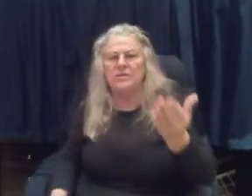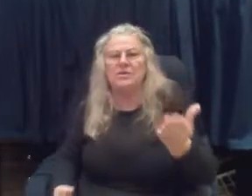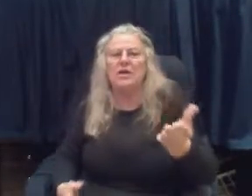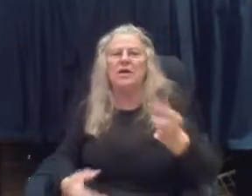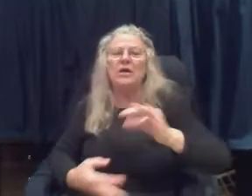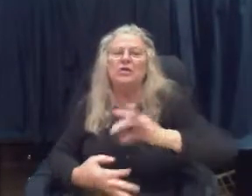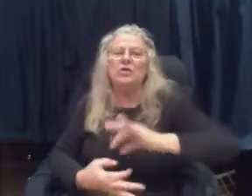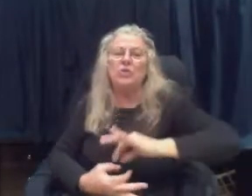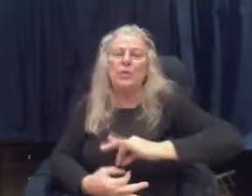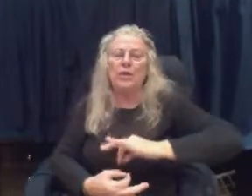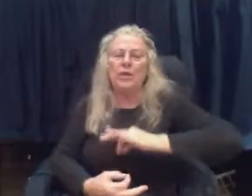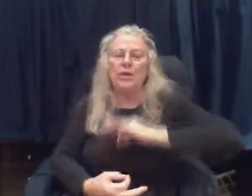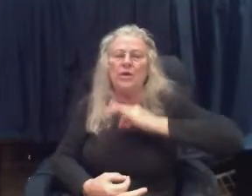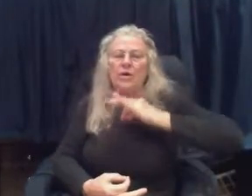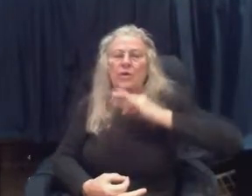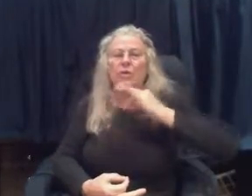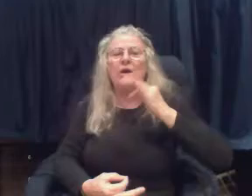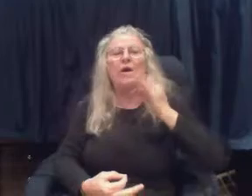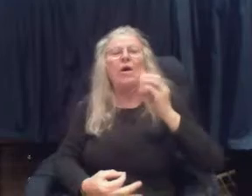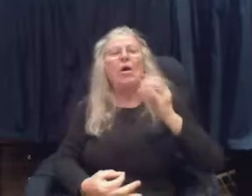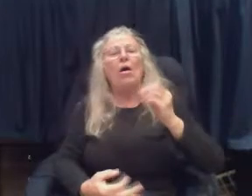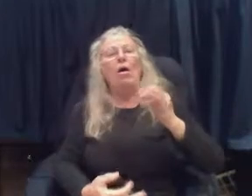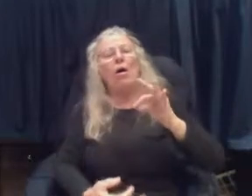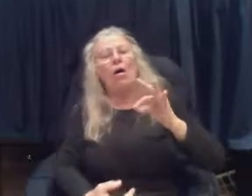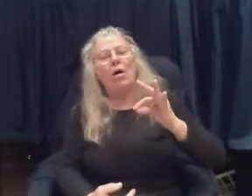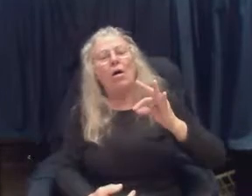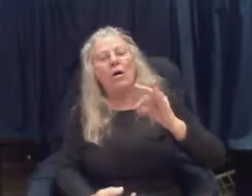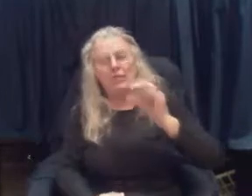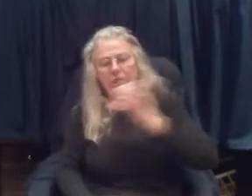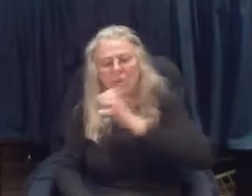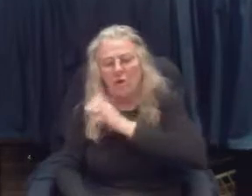the Spirit of the